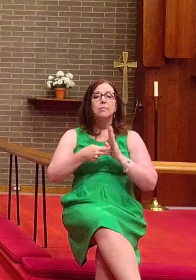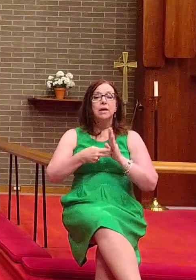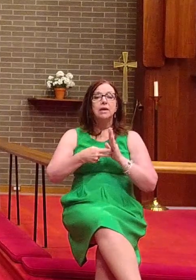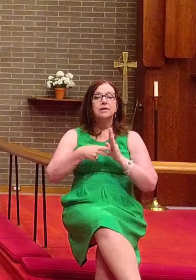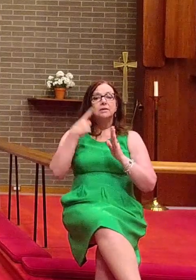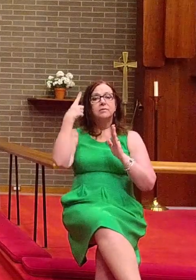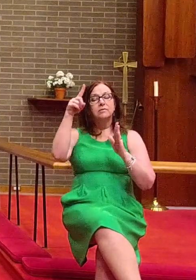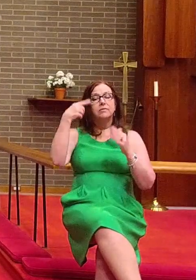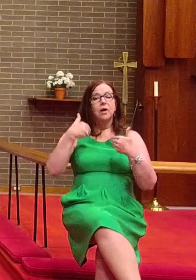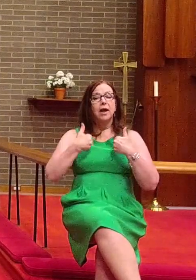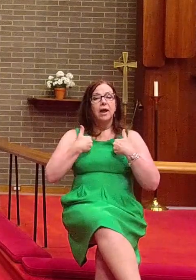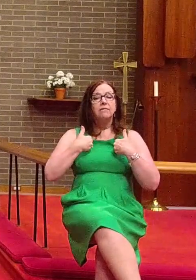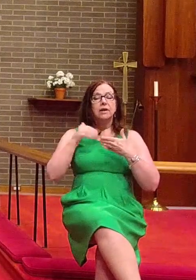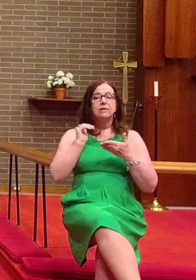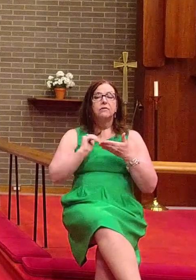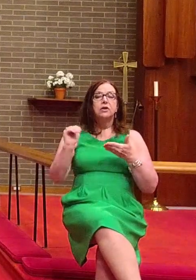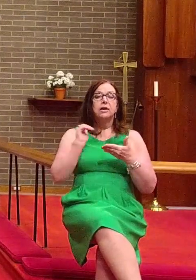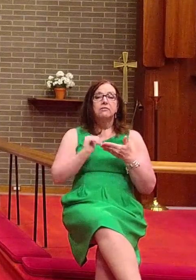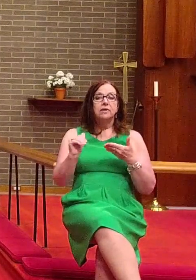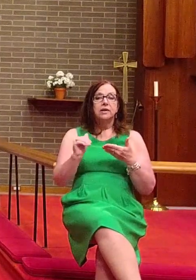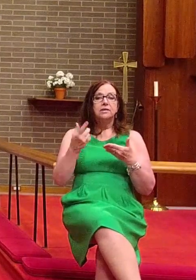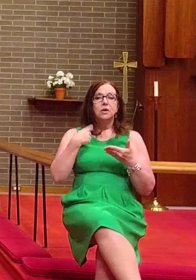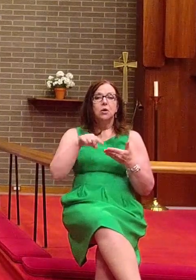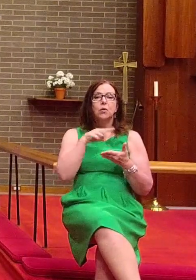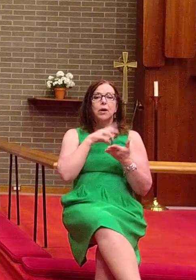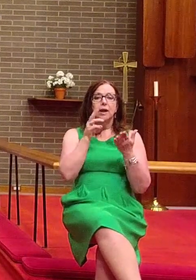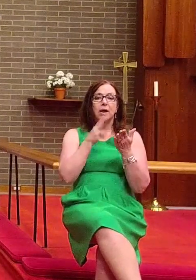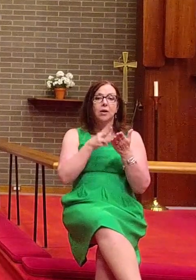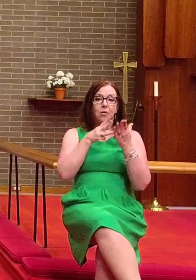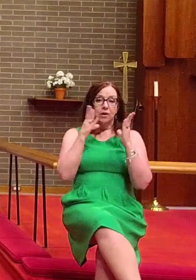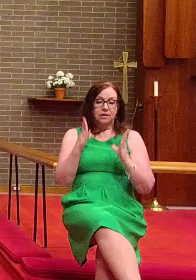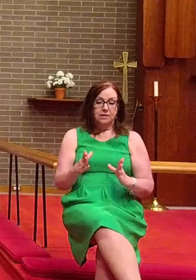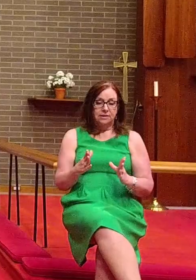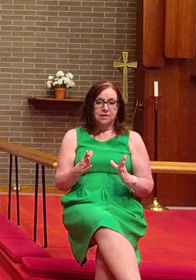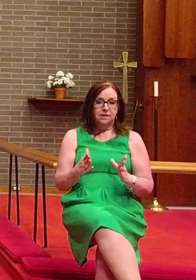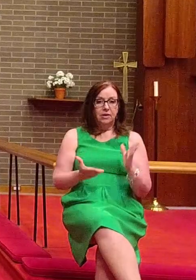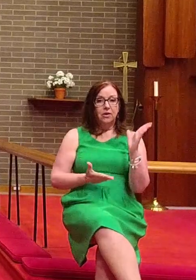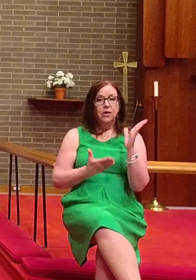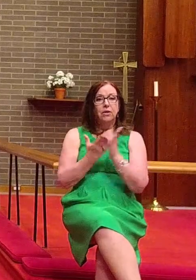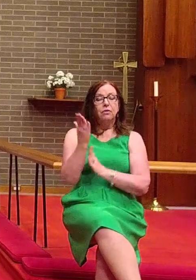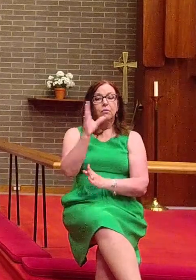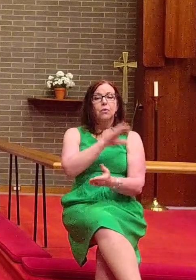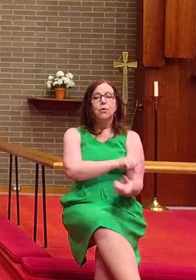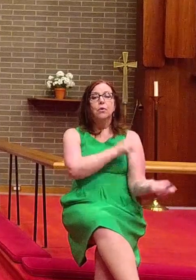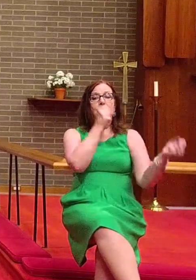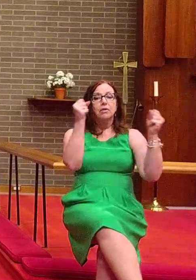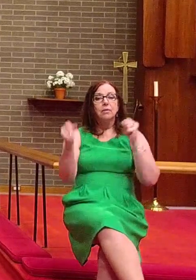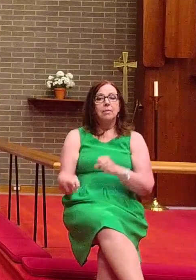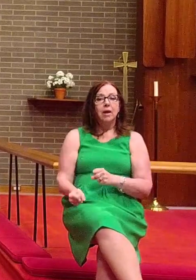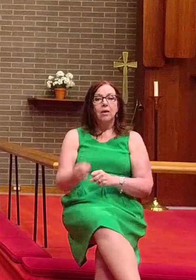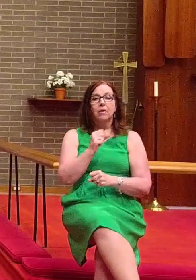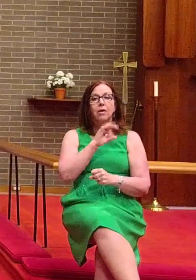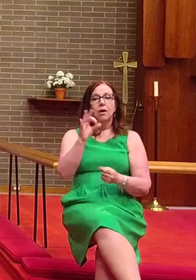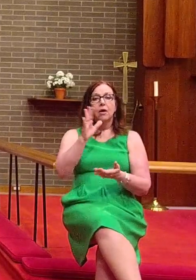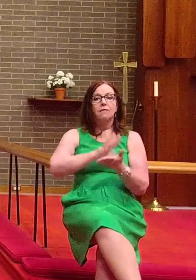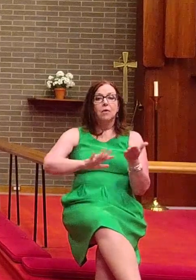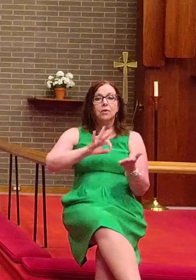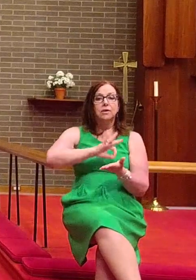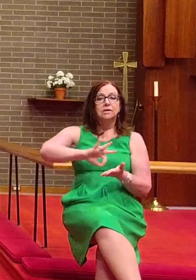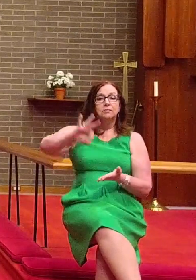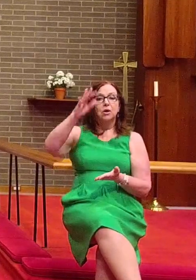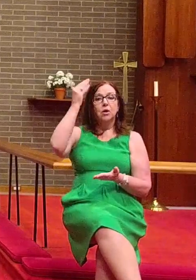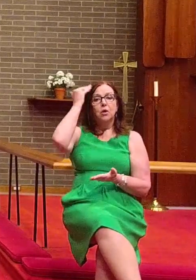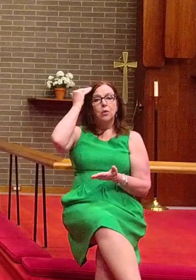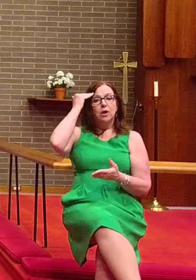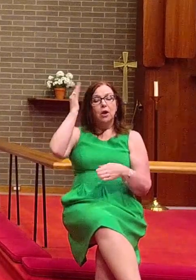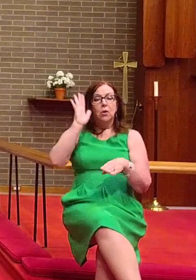forgiven. We are witnesses through the power of the Spirit. And we know our